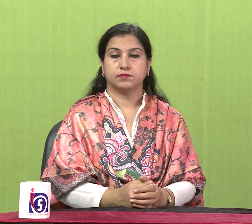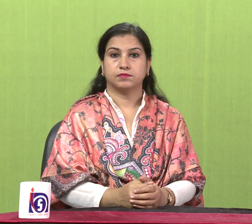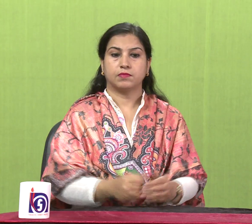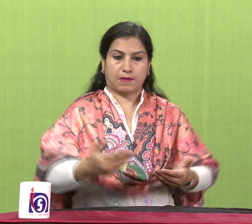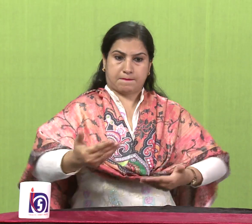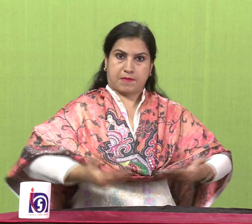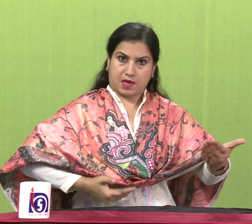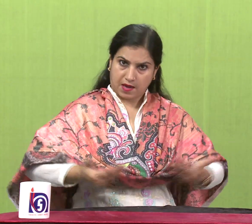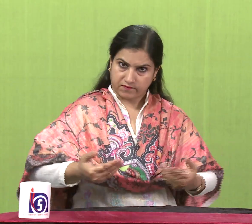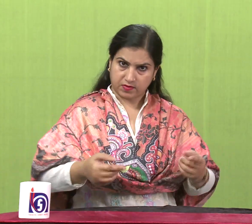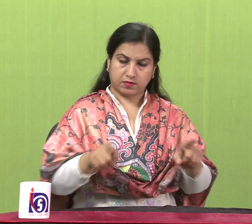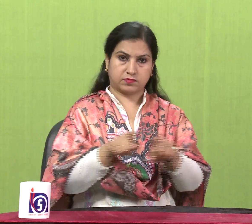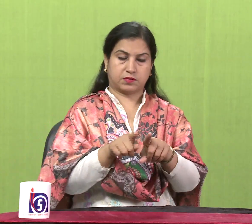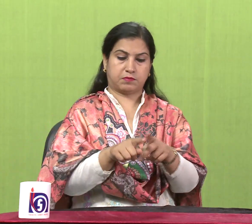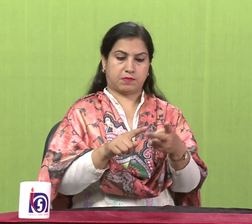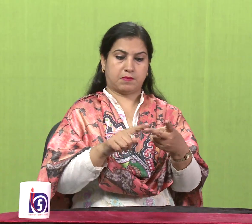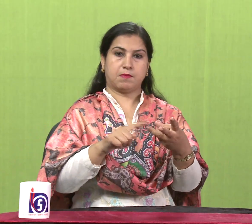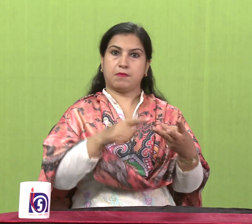behavior and attitude